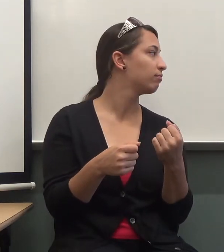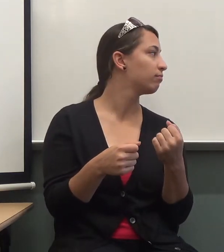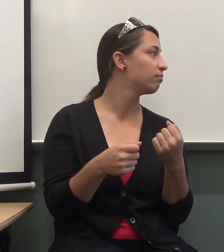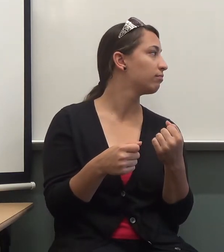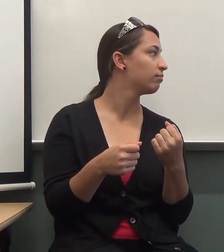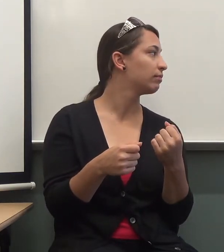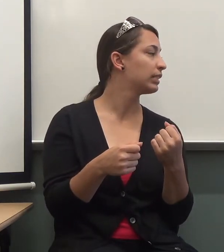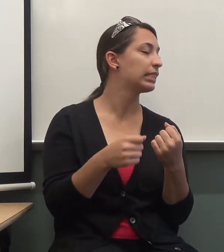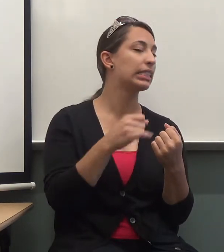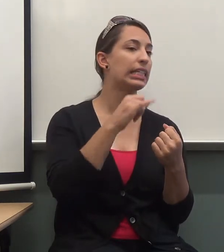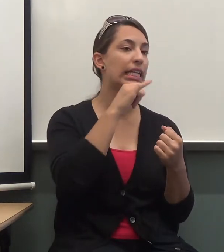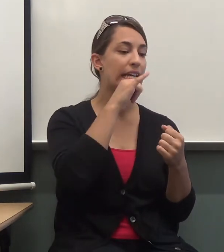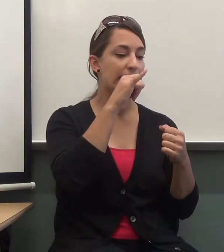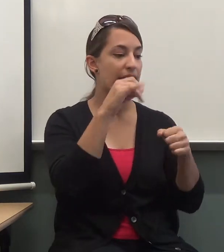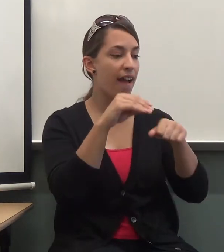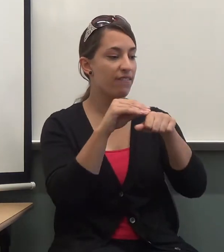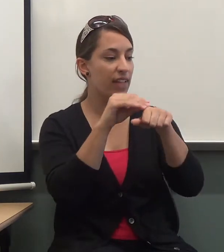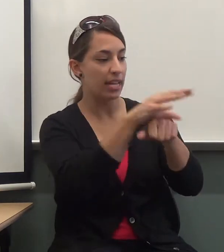is affected.